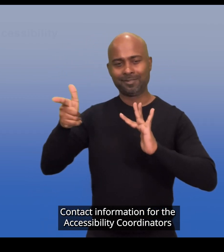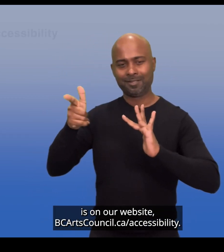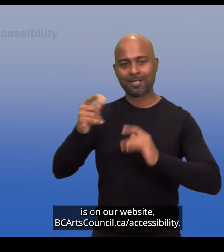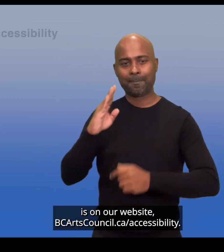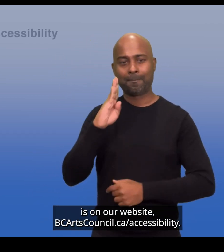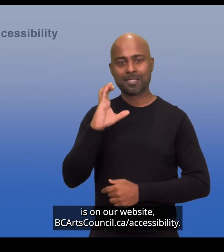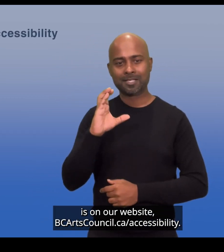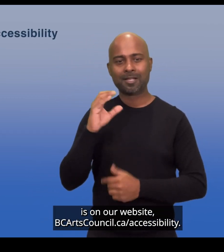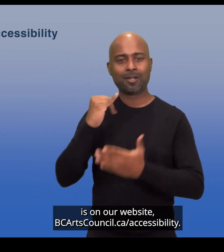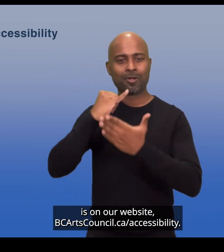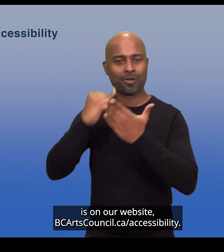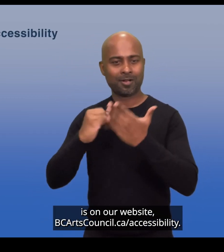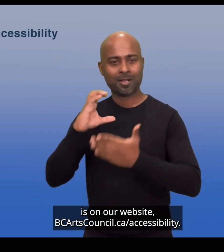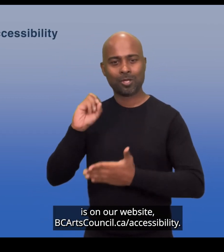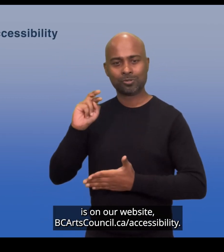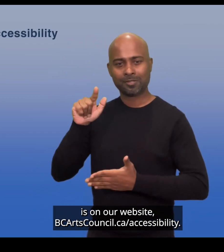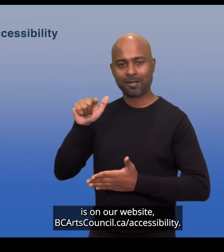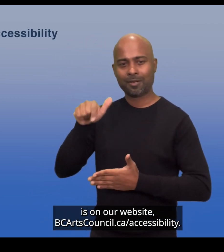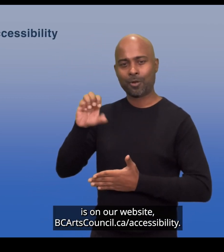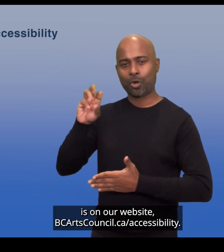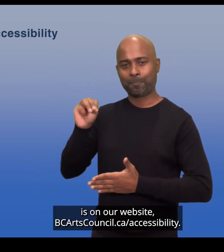is on our website,